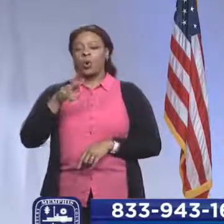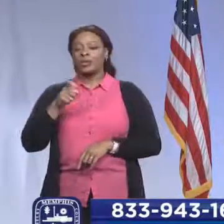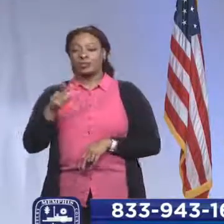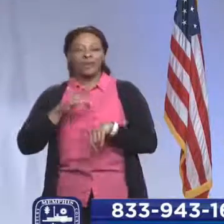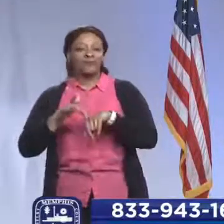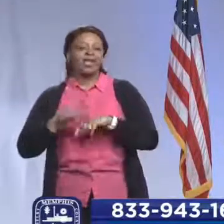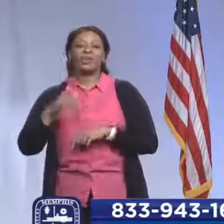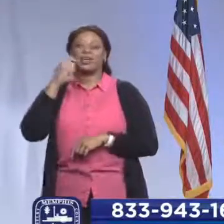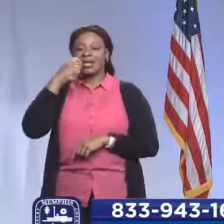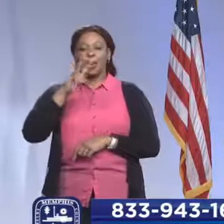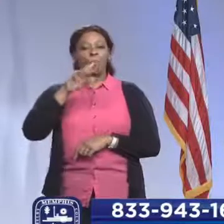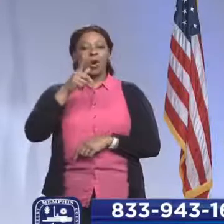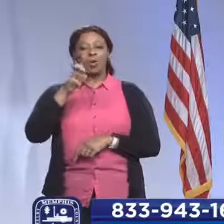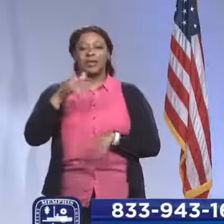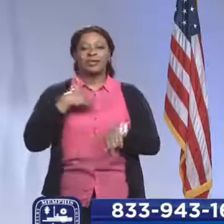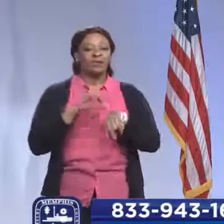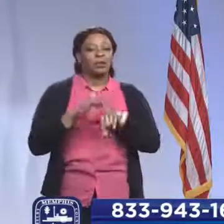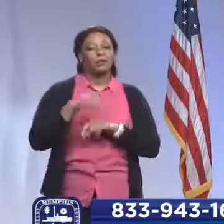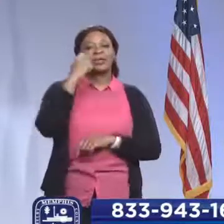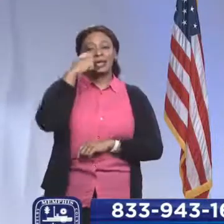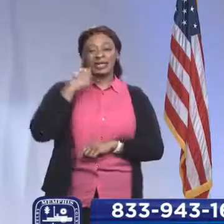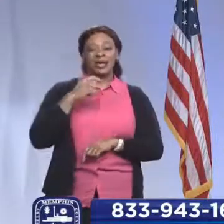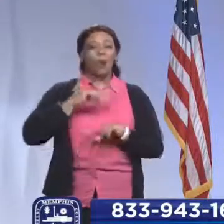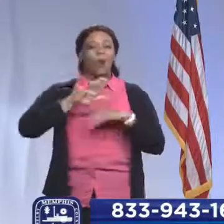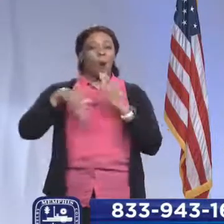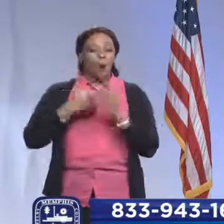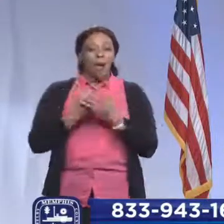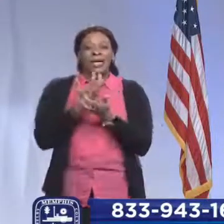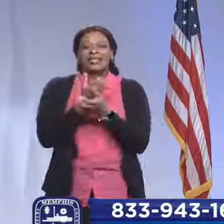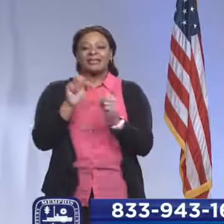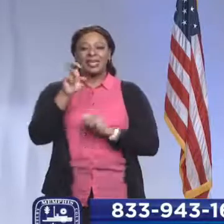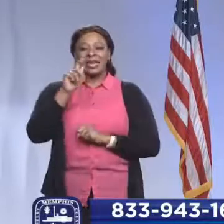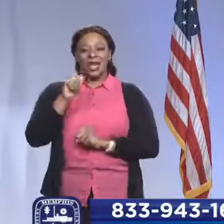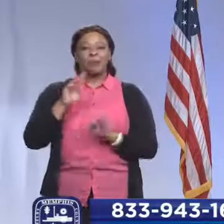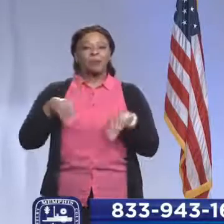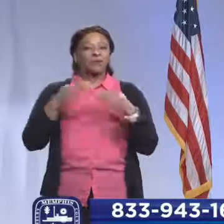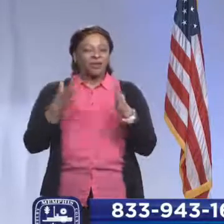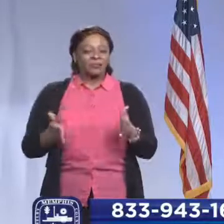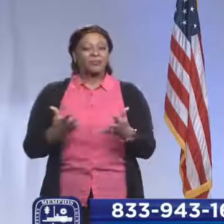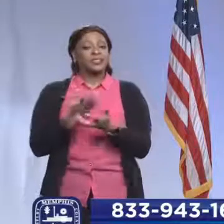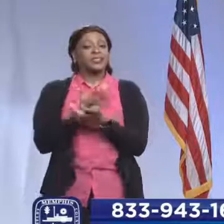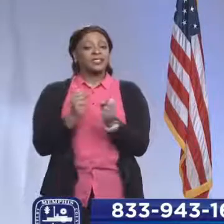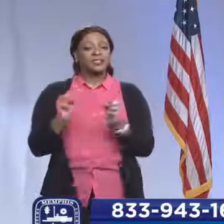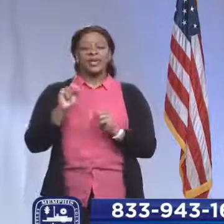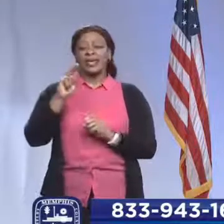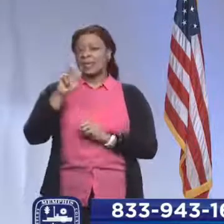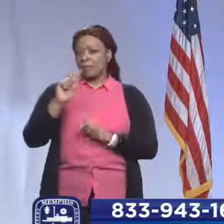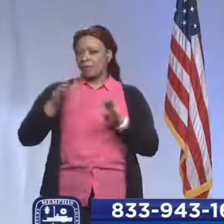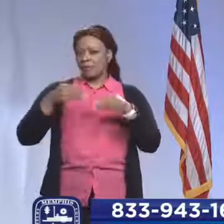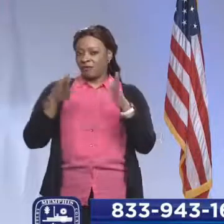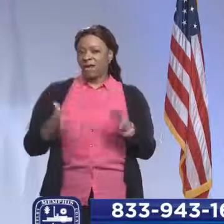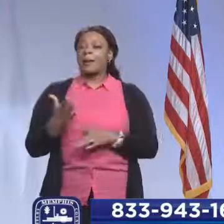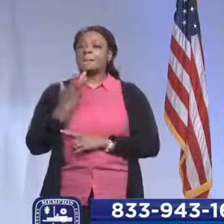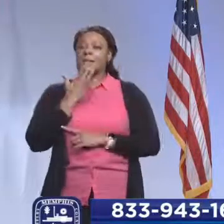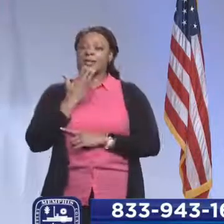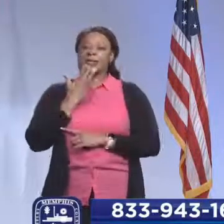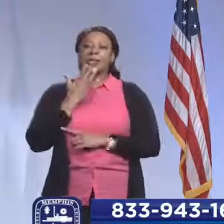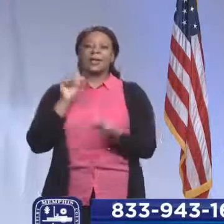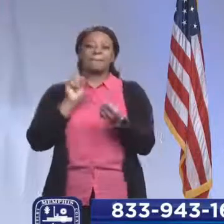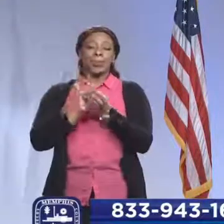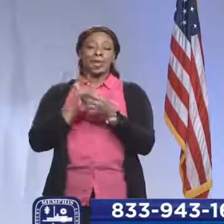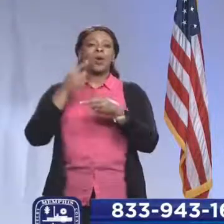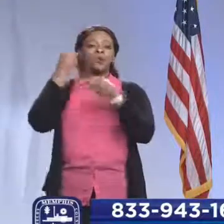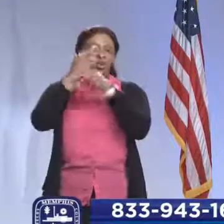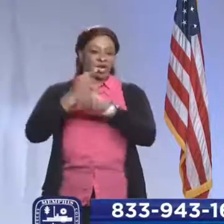testing, Walgreens doing testing, all of the safety net providers. And the safety net providers particularly meet on a